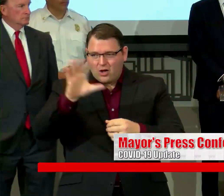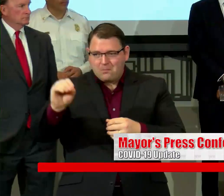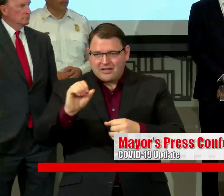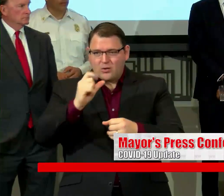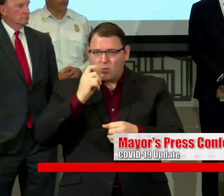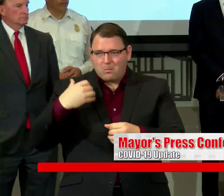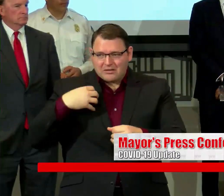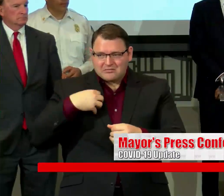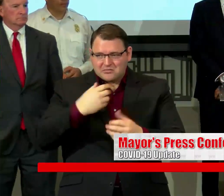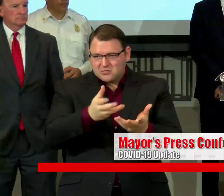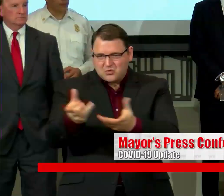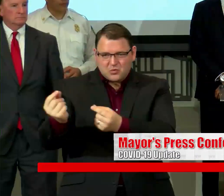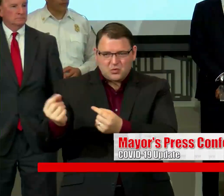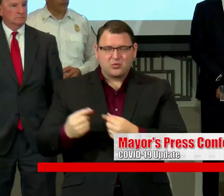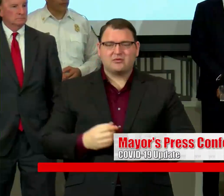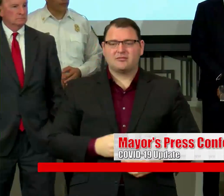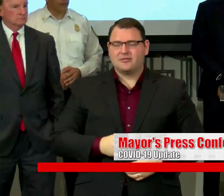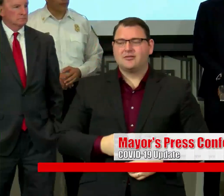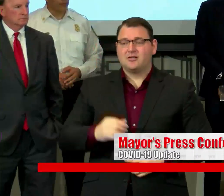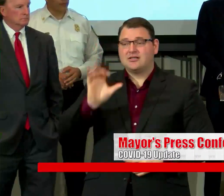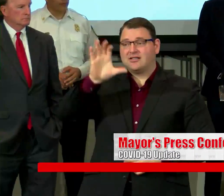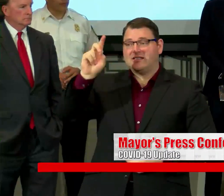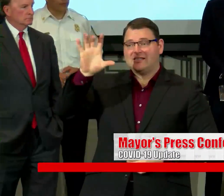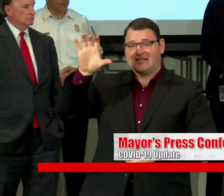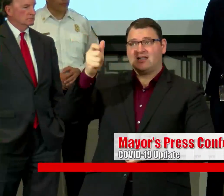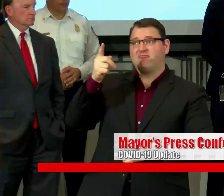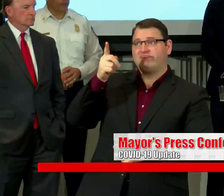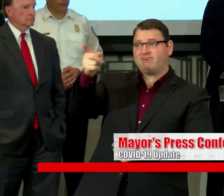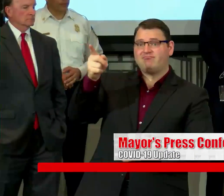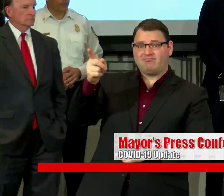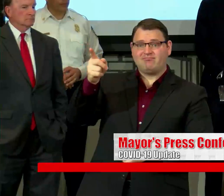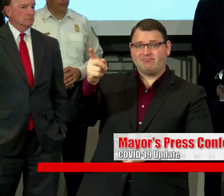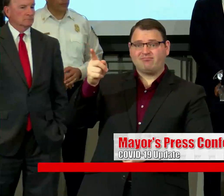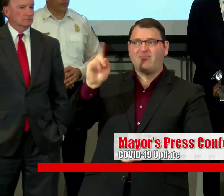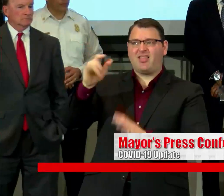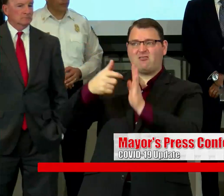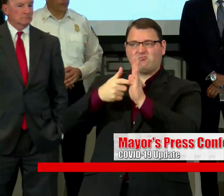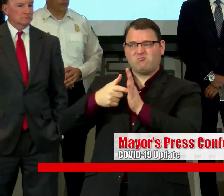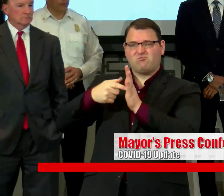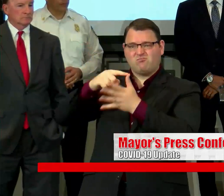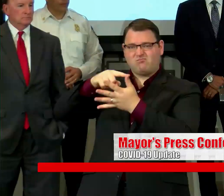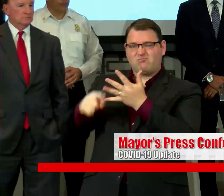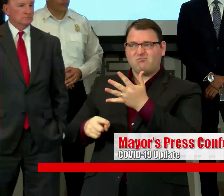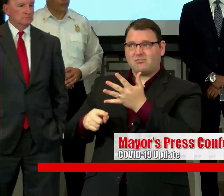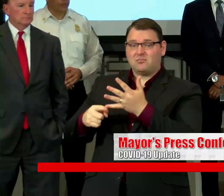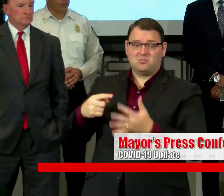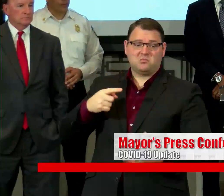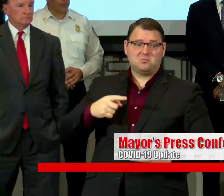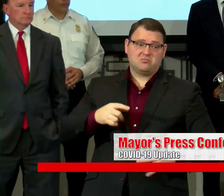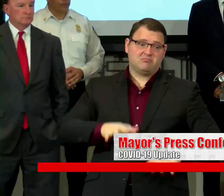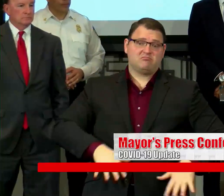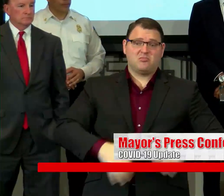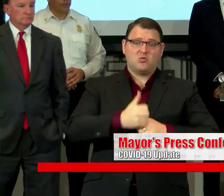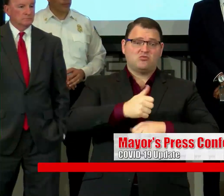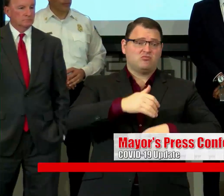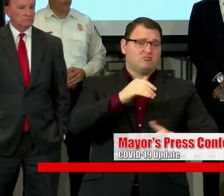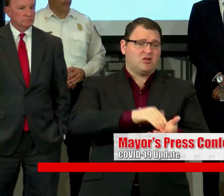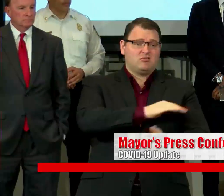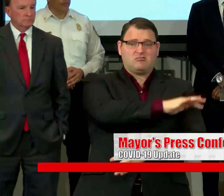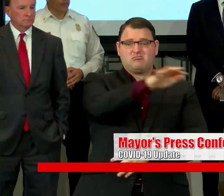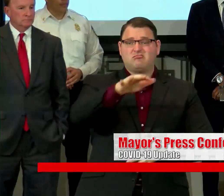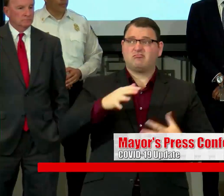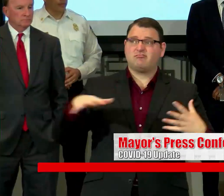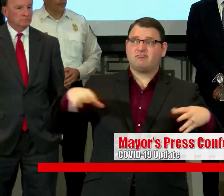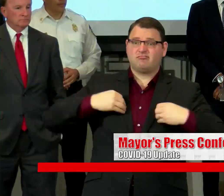that the CDC criteria is pretty widely accepted in the medical community, and and part of